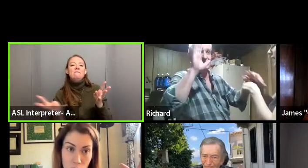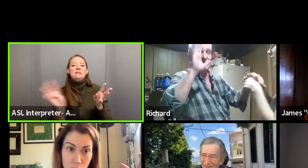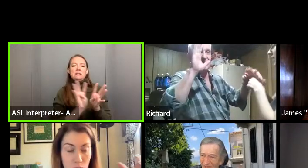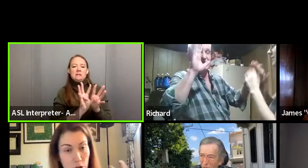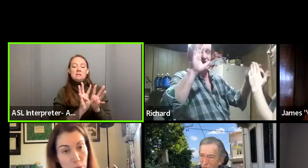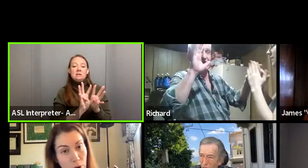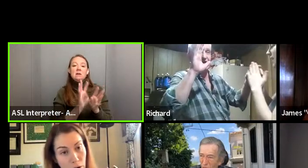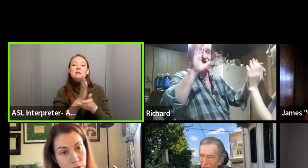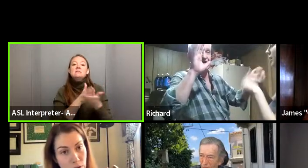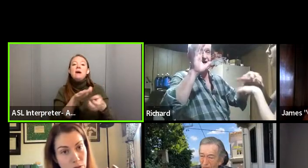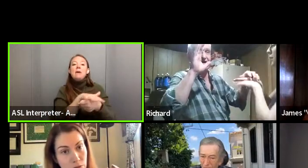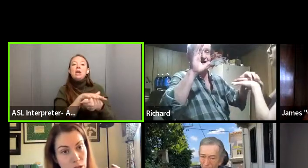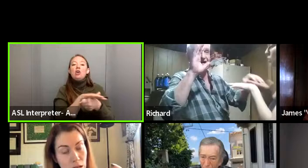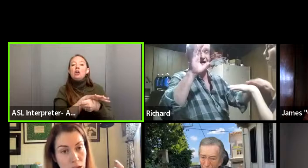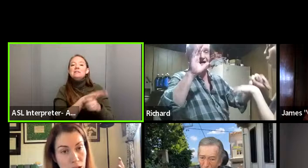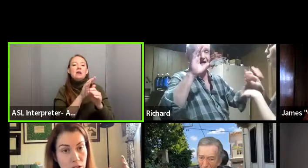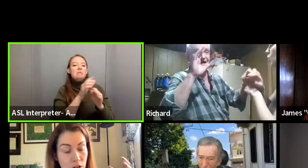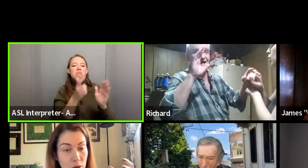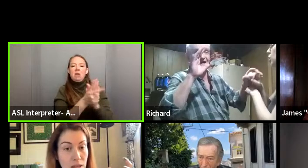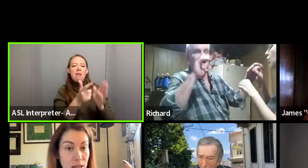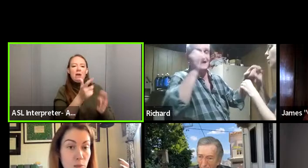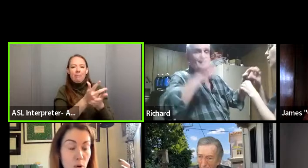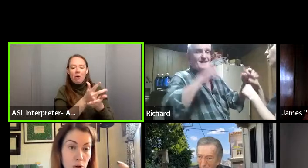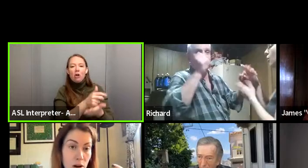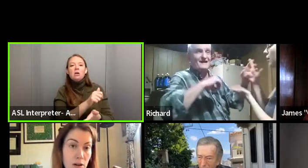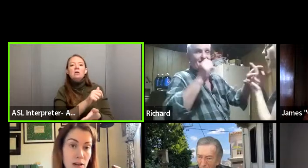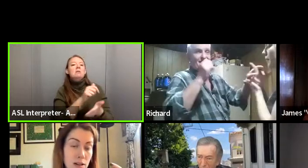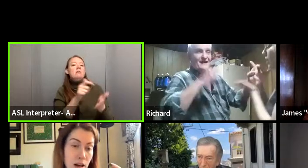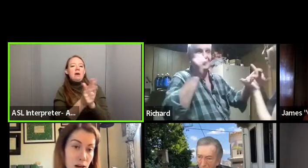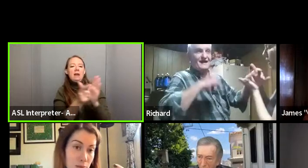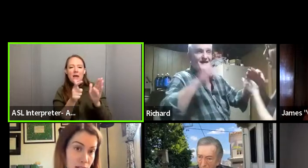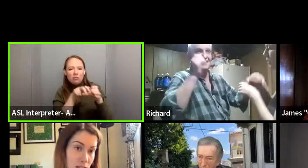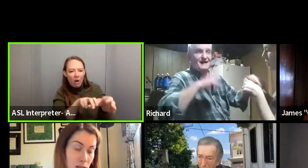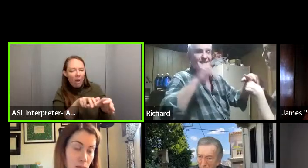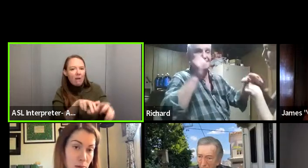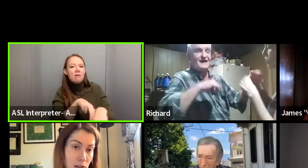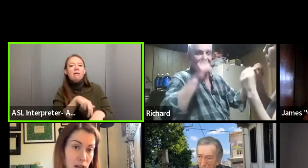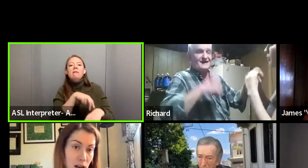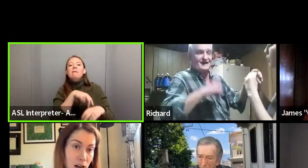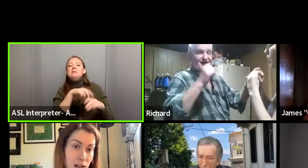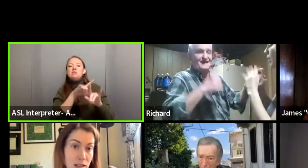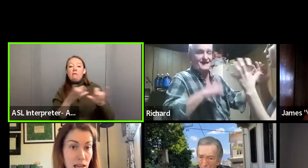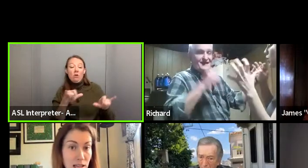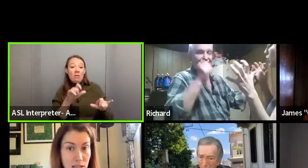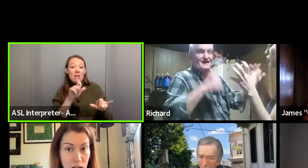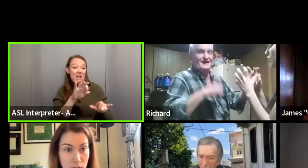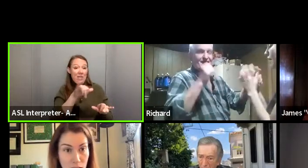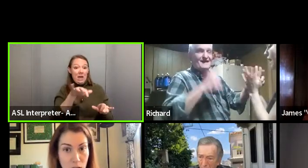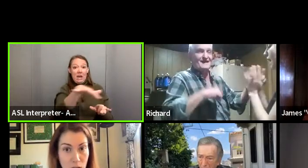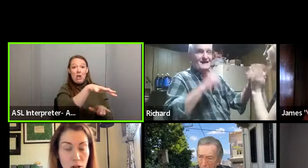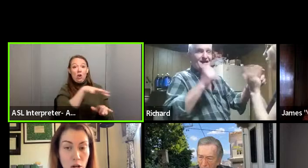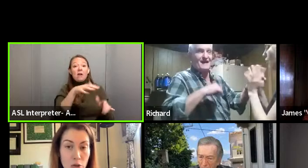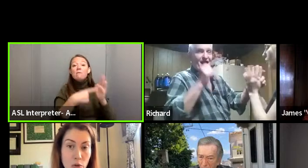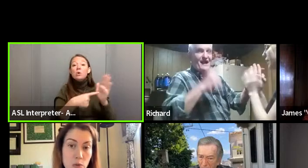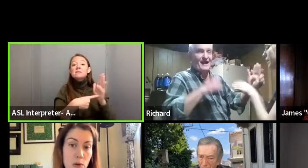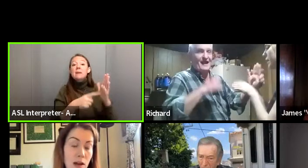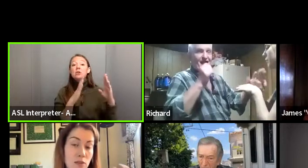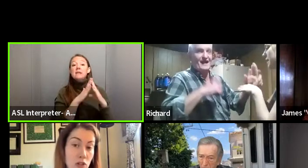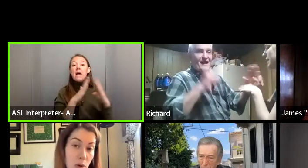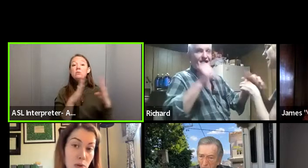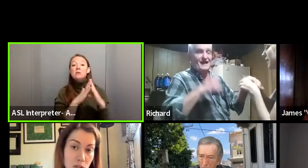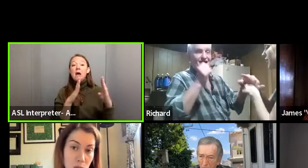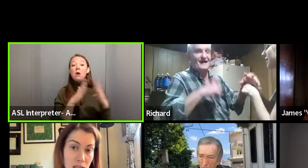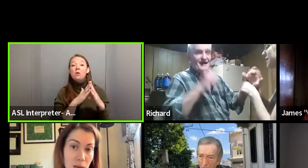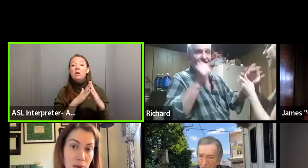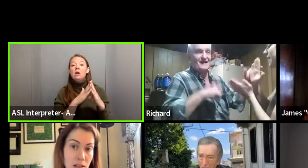ride zones or no park zones. And so in more crowded, densely populated areas like downtown, those will